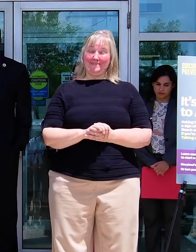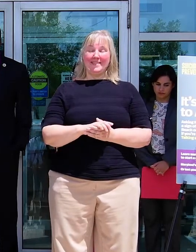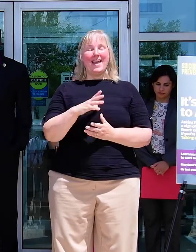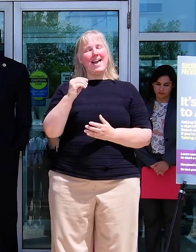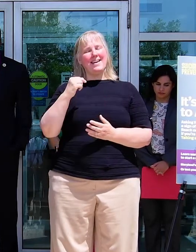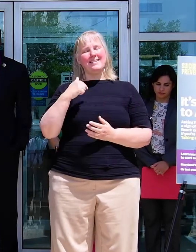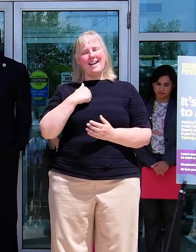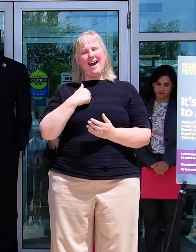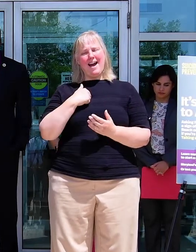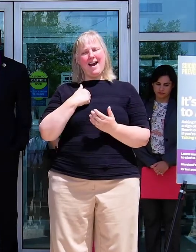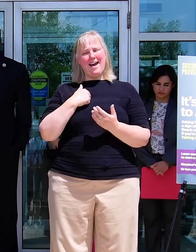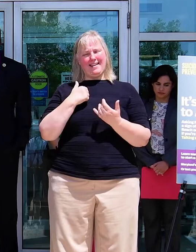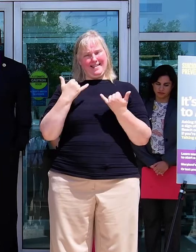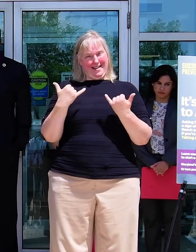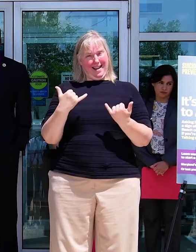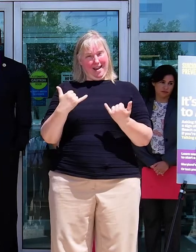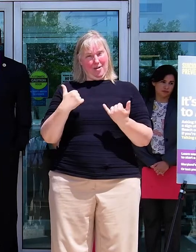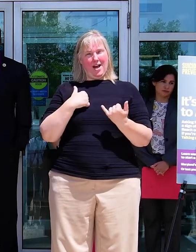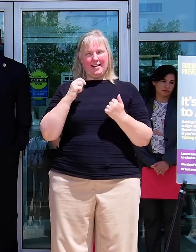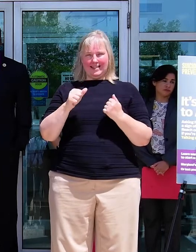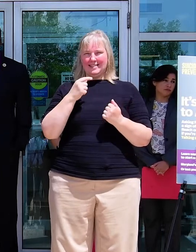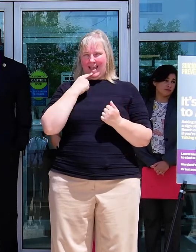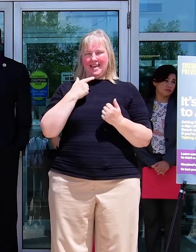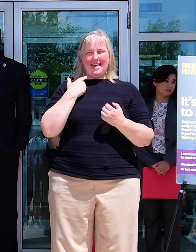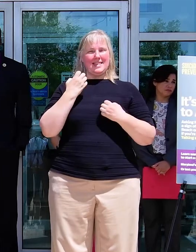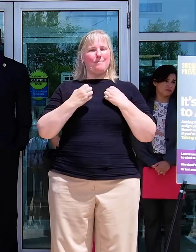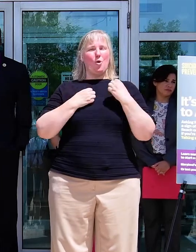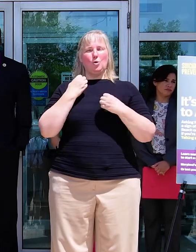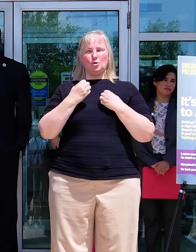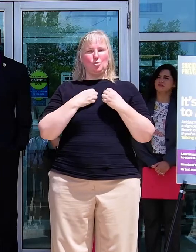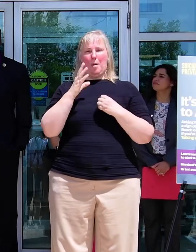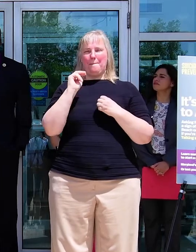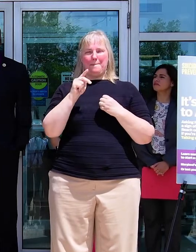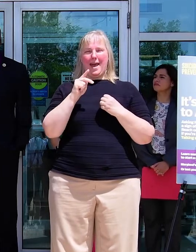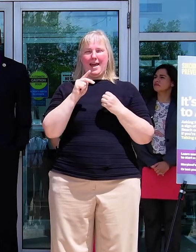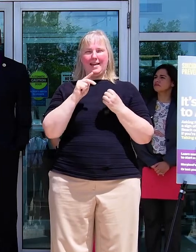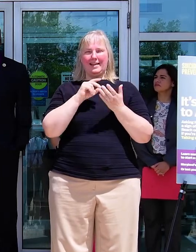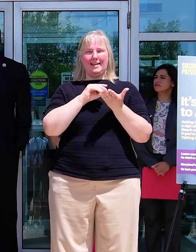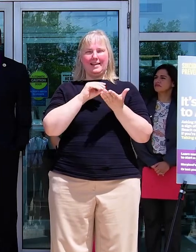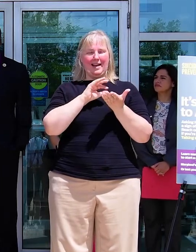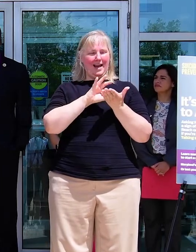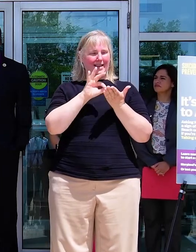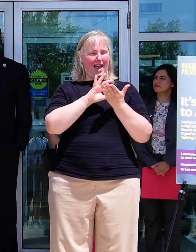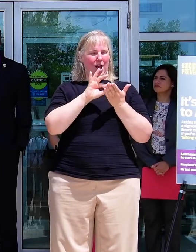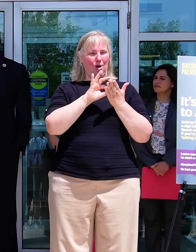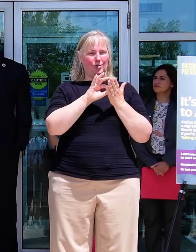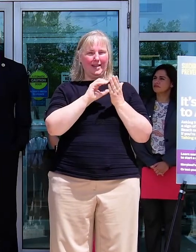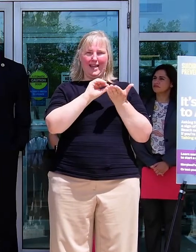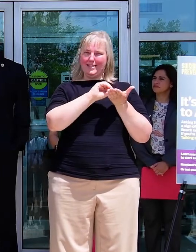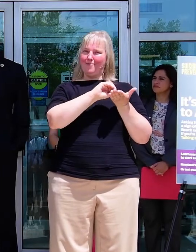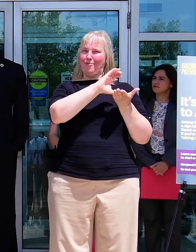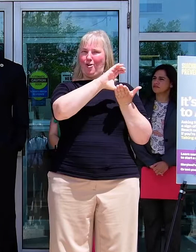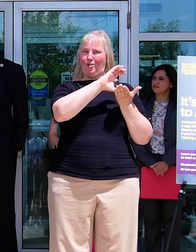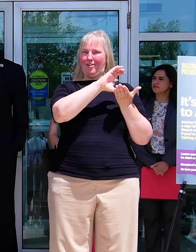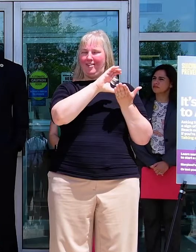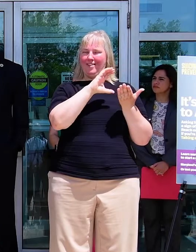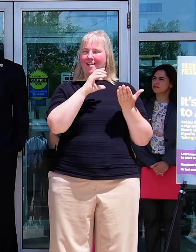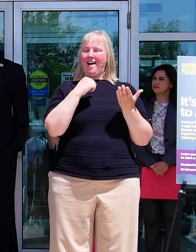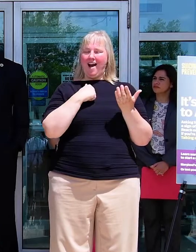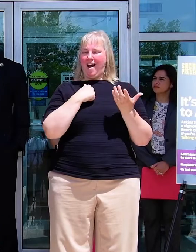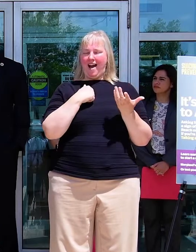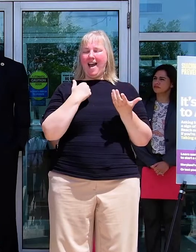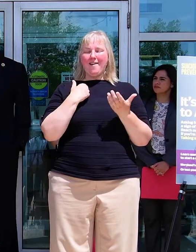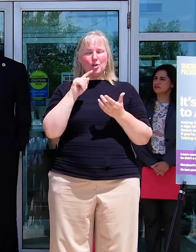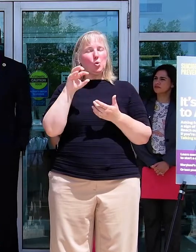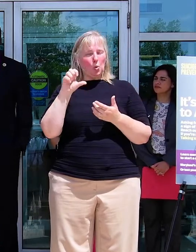And I've gotten to a point where I can say that the emotional bank account is actually pretty full. Like, I've got the tools to navigate this. I will always have depression. It